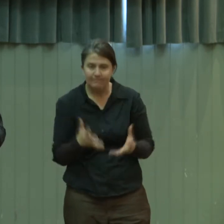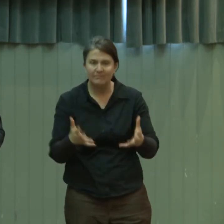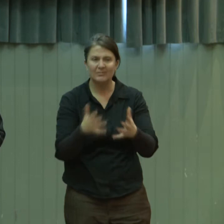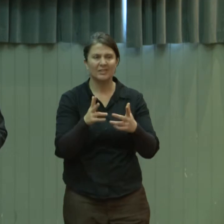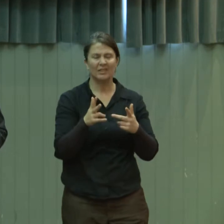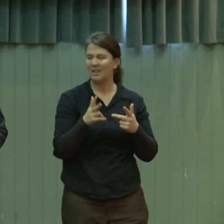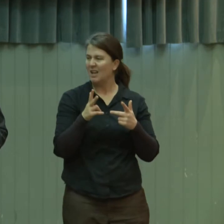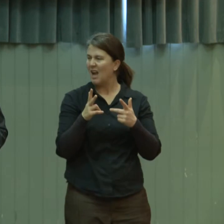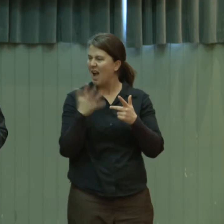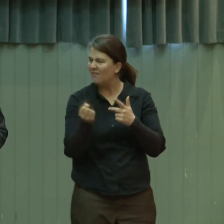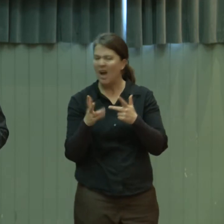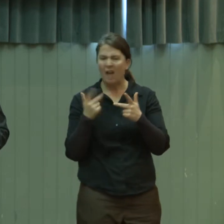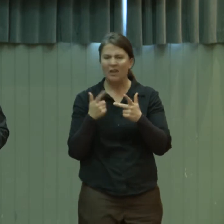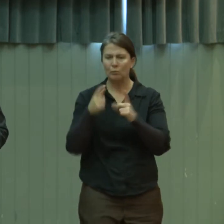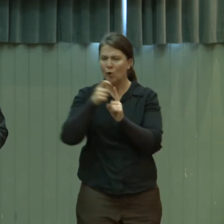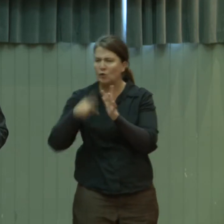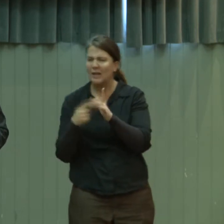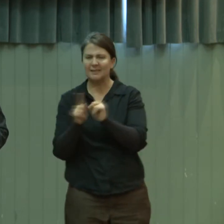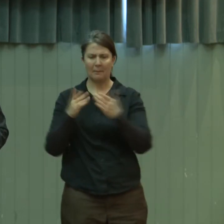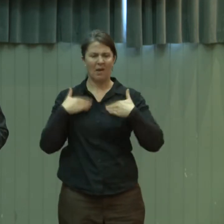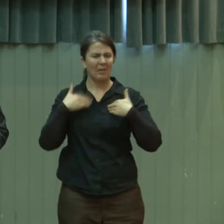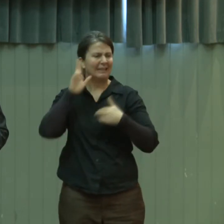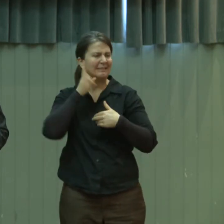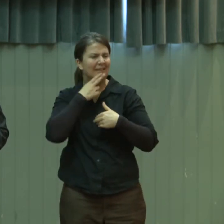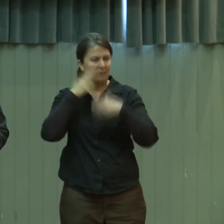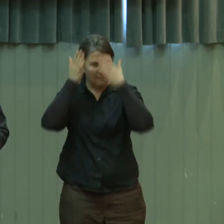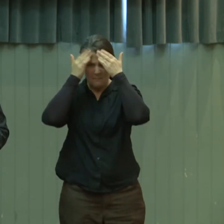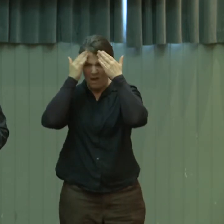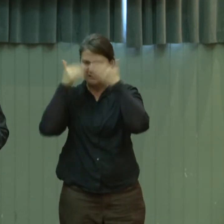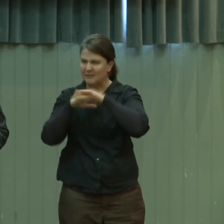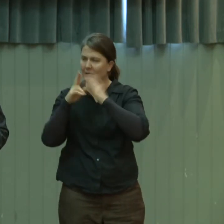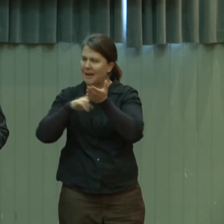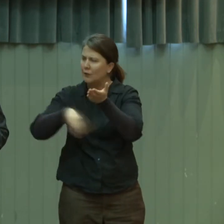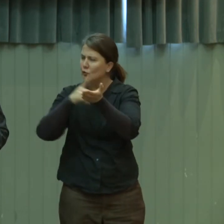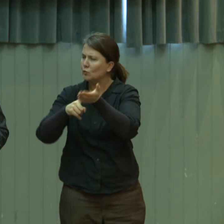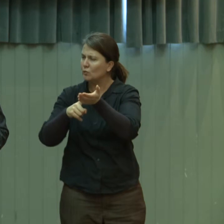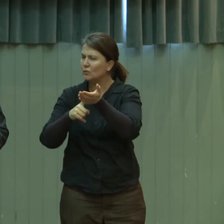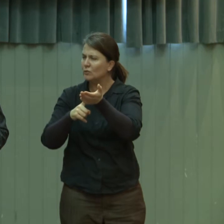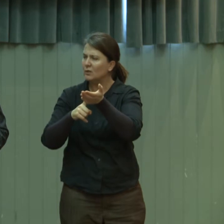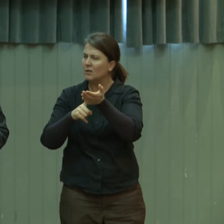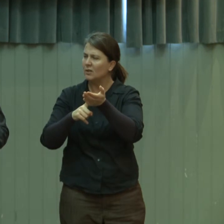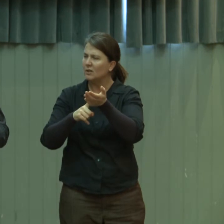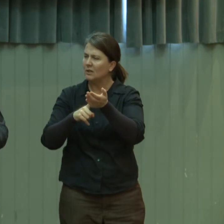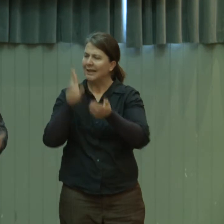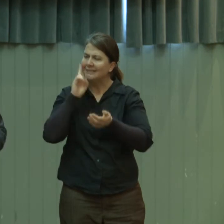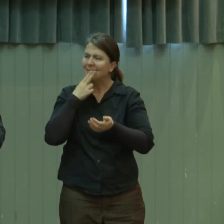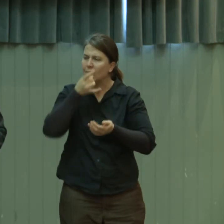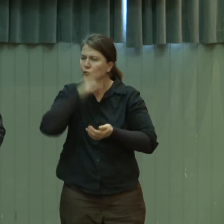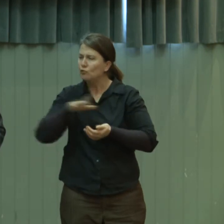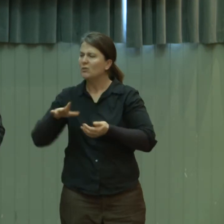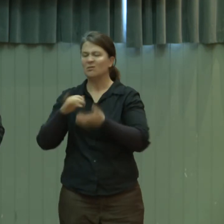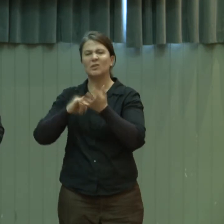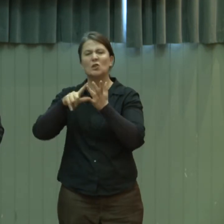like HealthyDeafMinds in the National Deaf Children's Society. So we will often